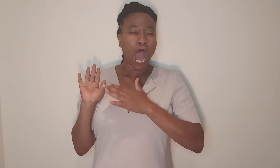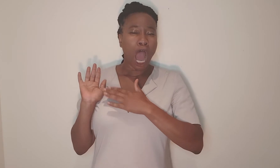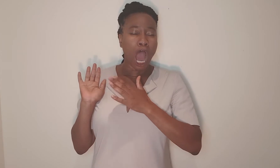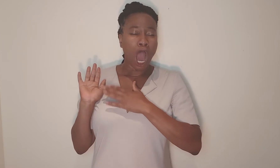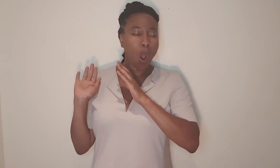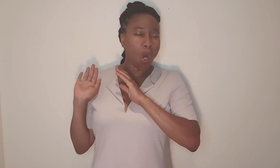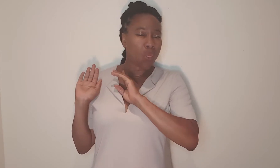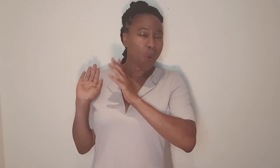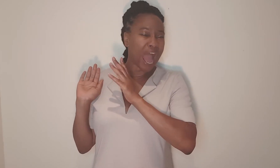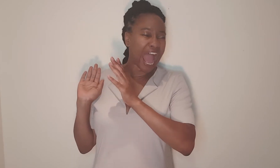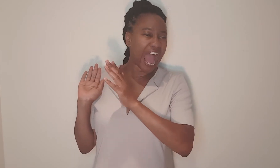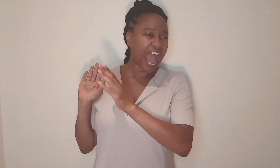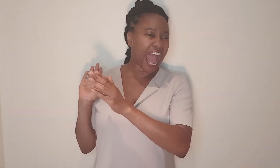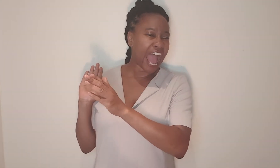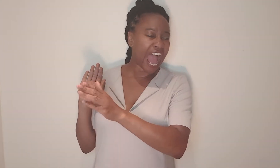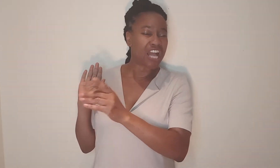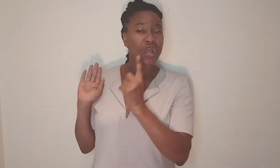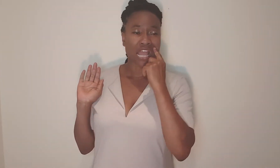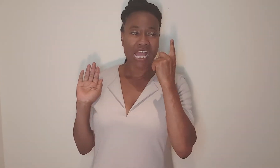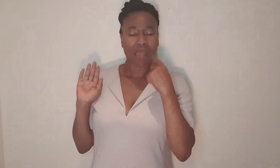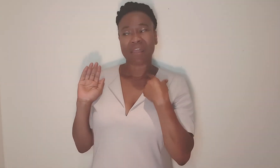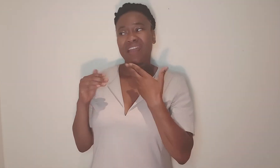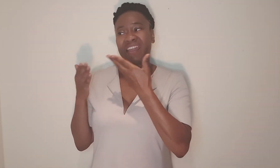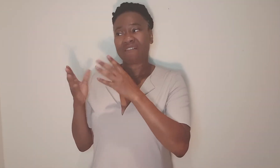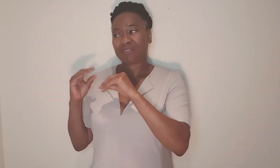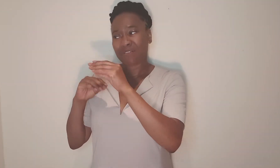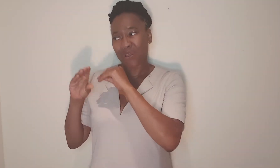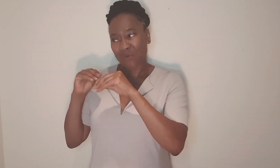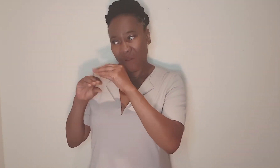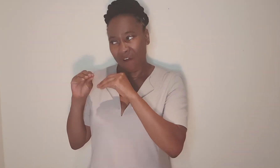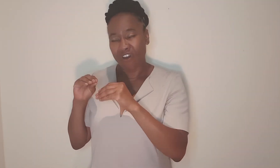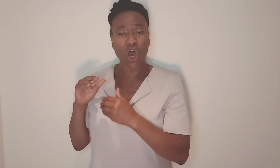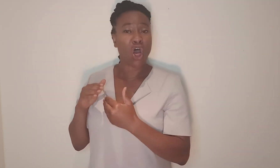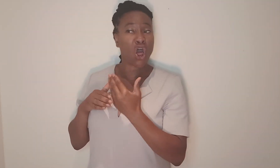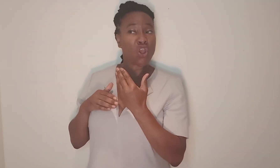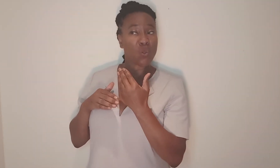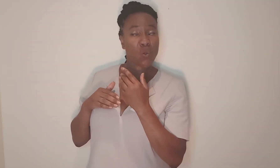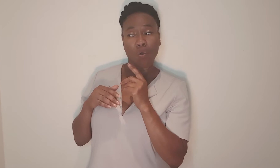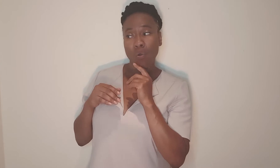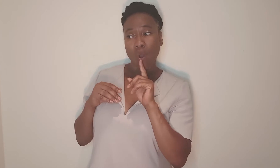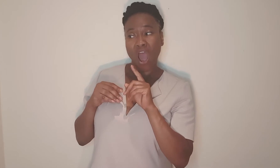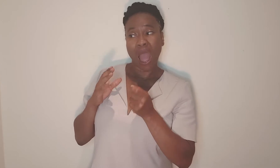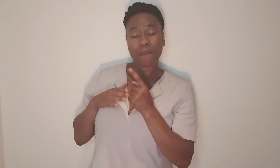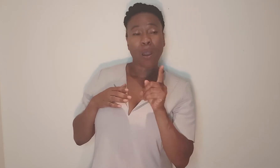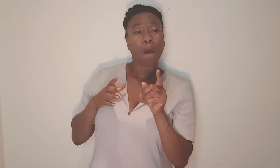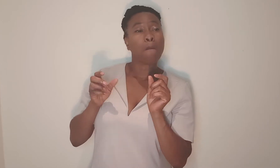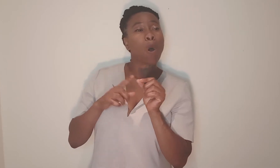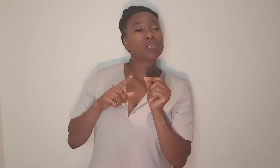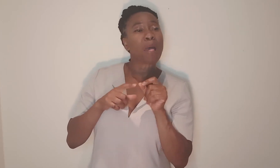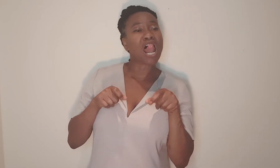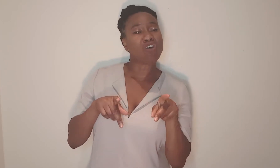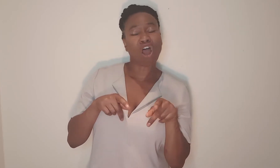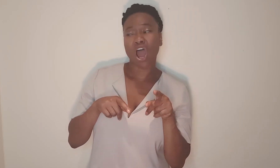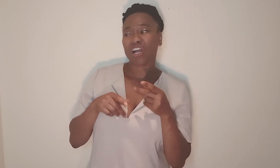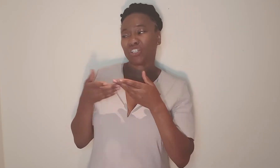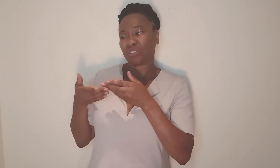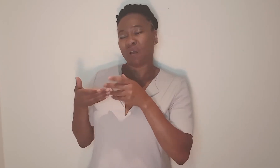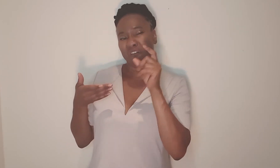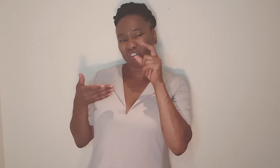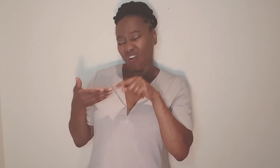popped by yesterday to give her the gen about the new art on Portobello Wall. Showed her some pics. She can't get about much nowadays on account of her legs